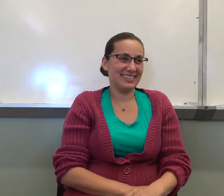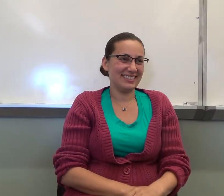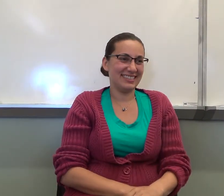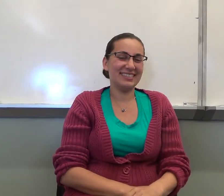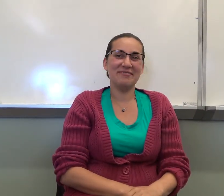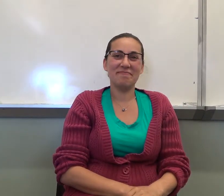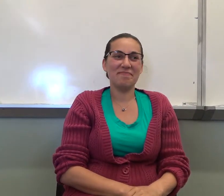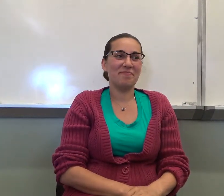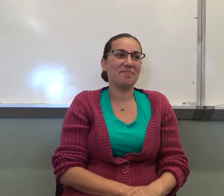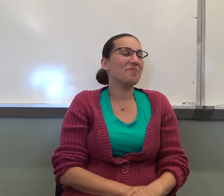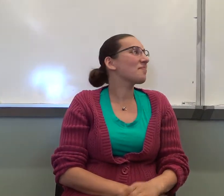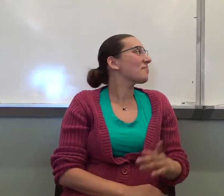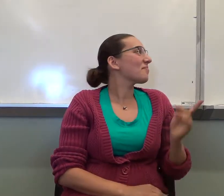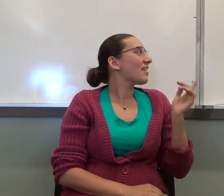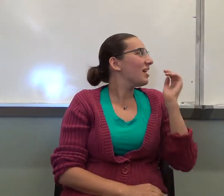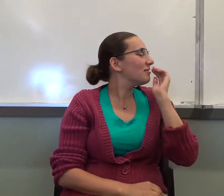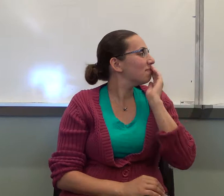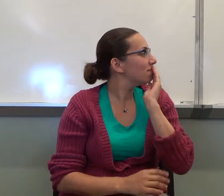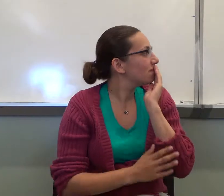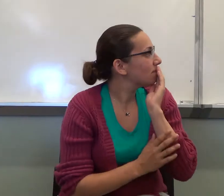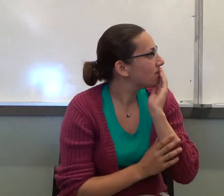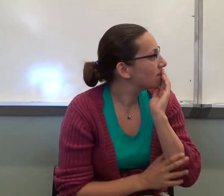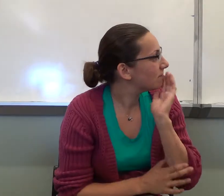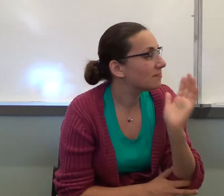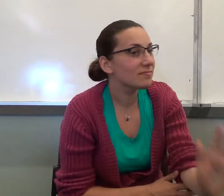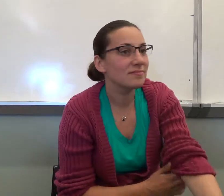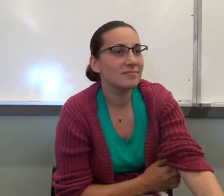4. That's a technicality. It's not a big deal.